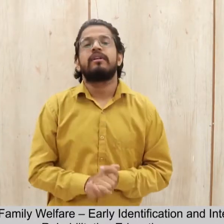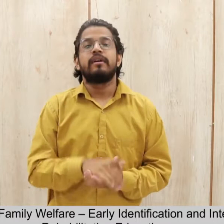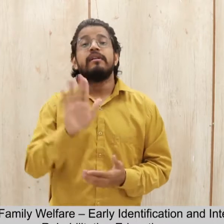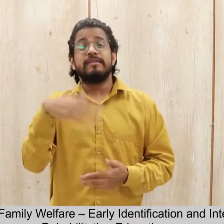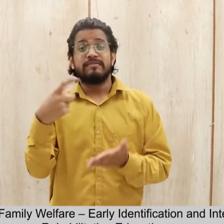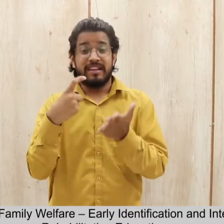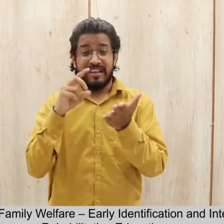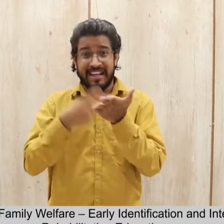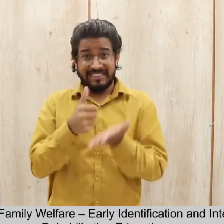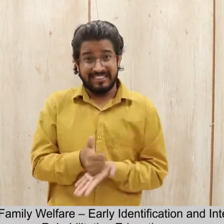Healthcare.